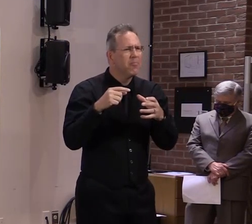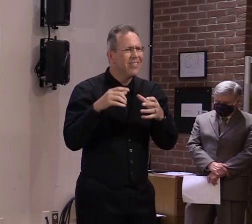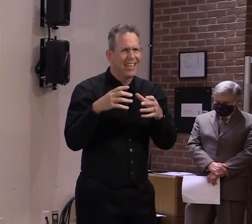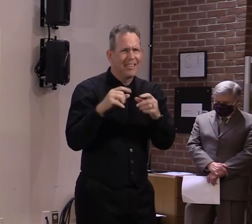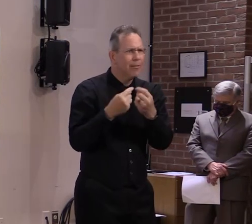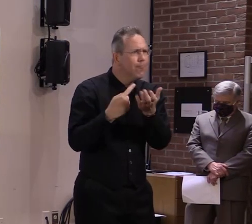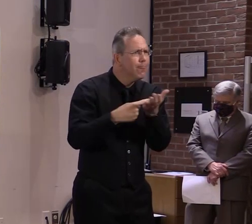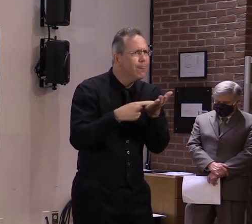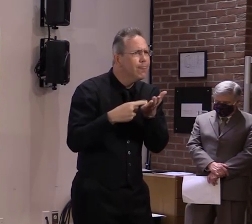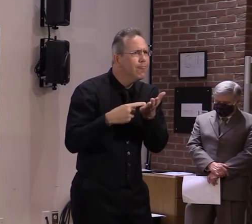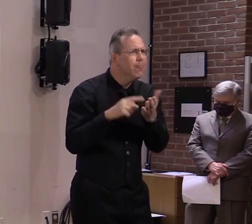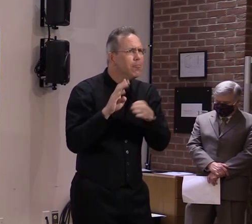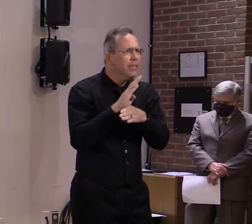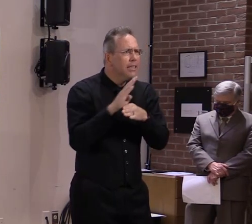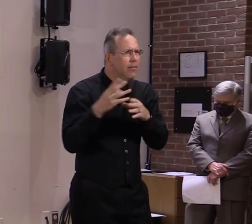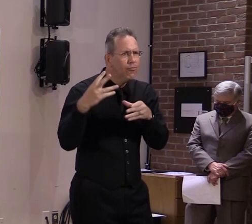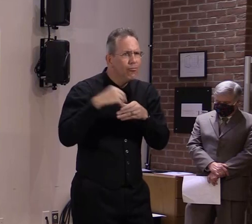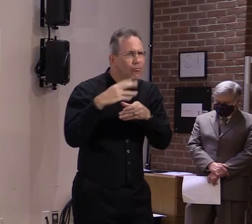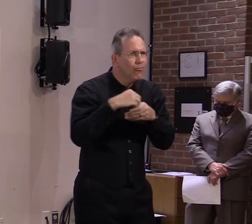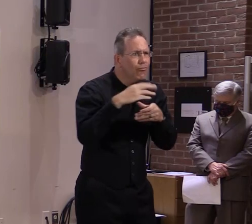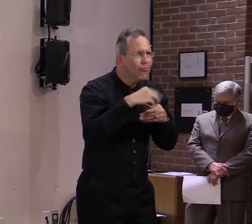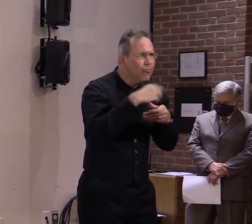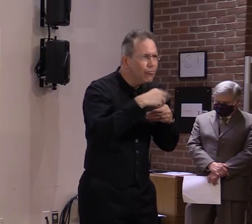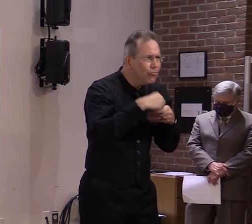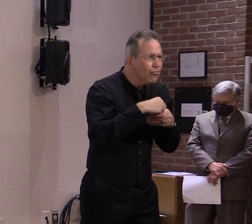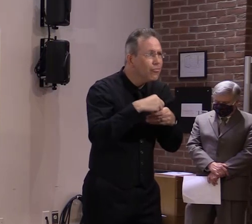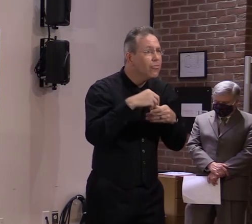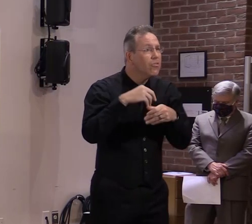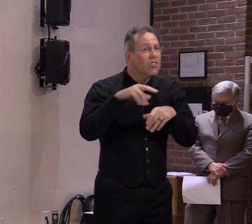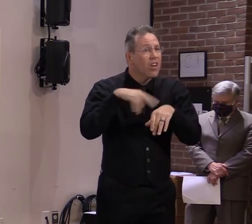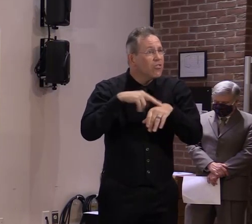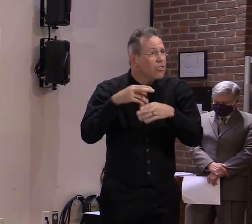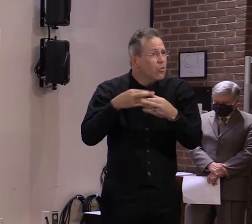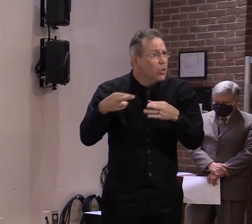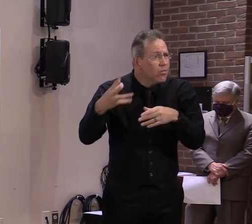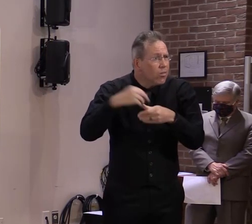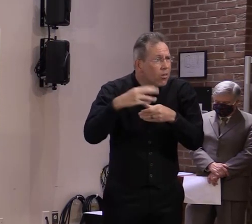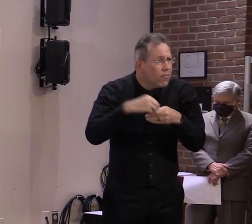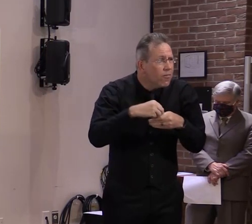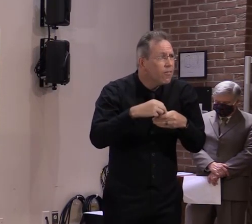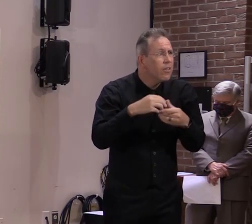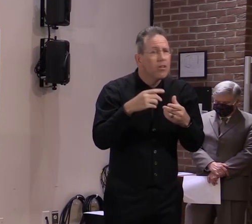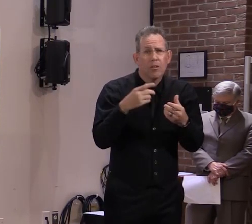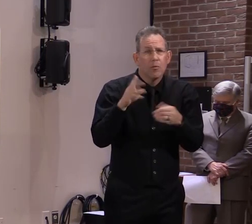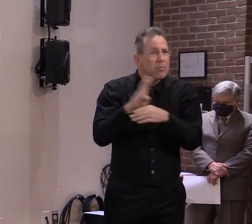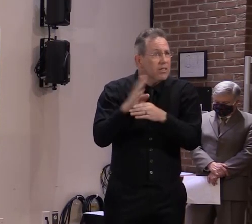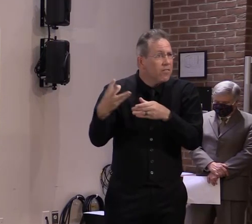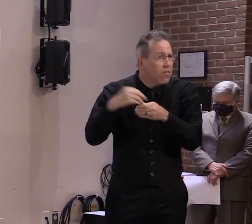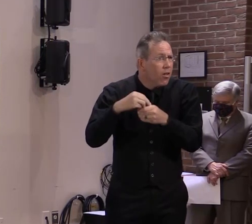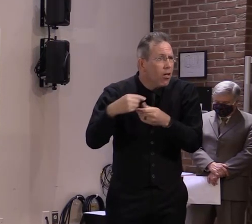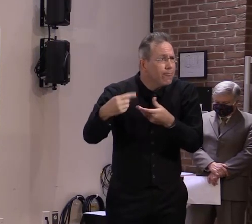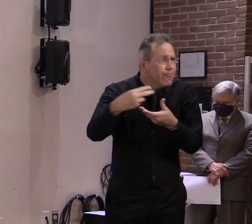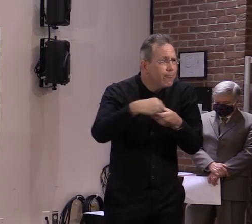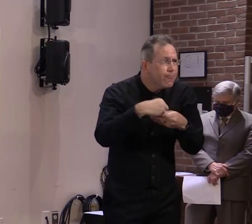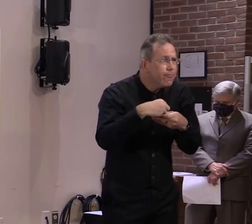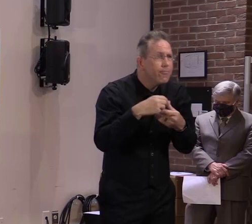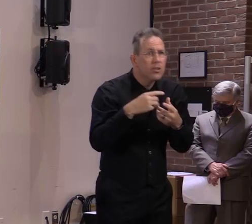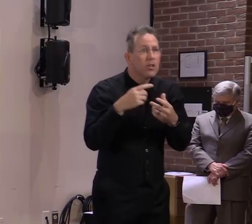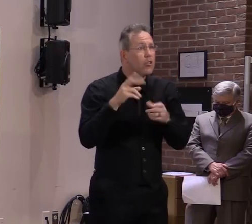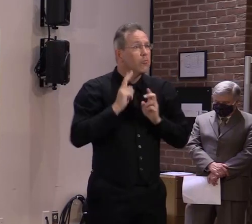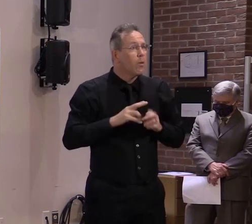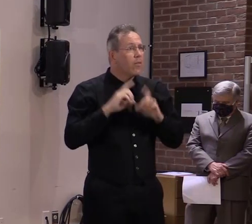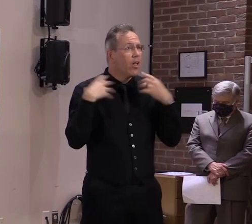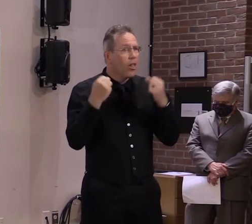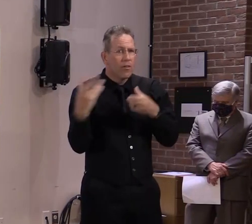and Marketing, the Agency of Natural Resources, Department of Financial Regulation, the Department of Health, the Department of Public Safety and Division